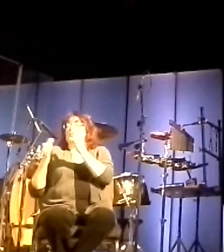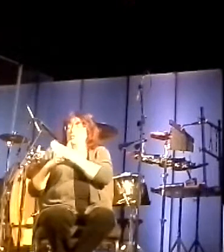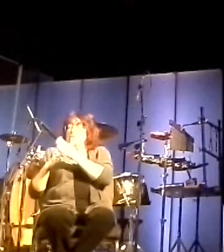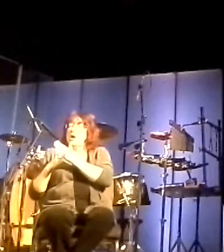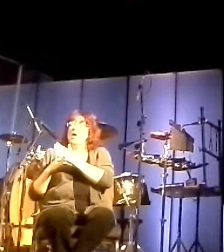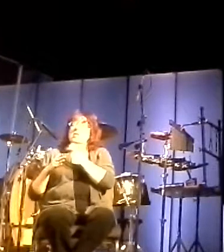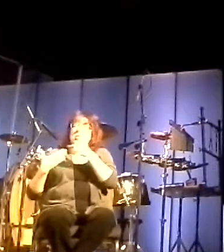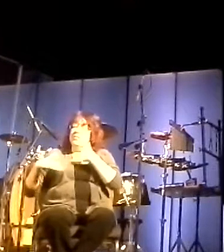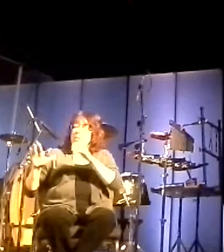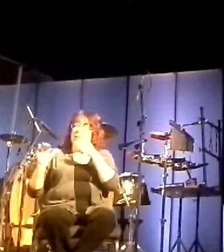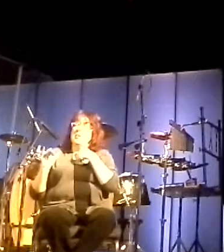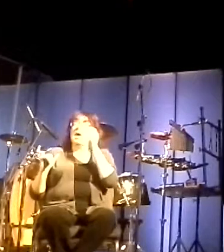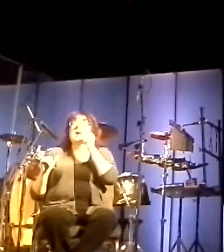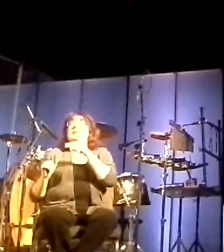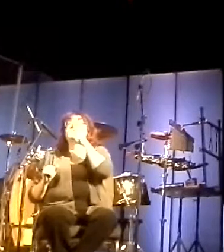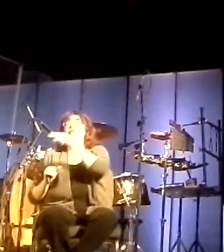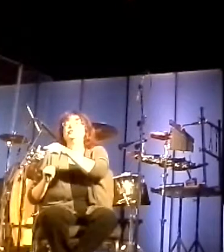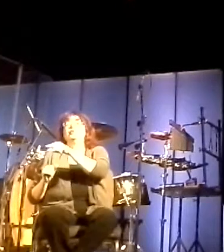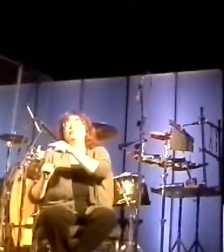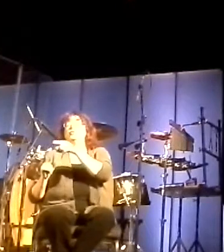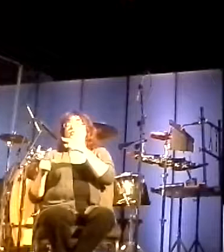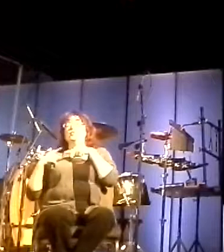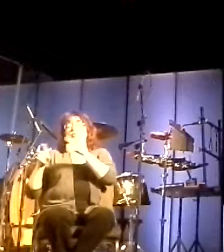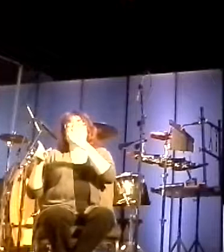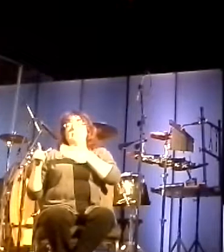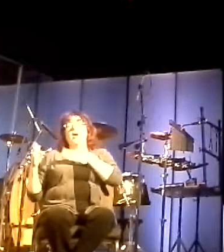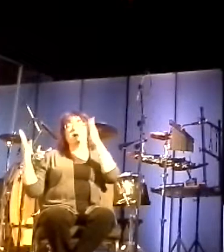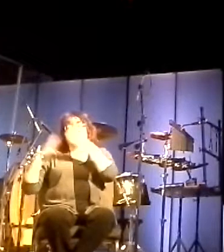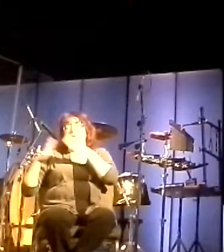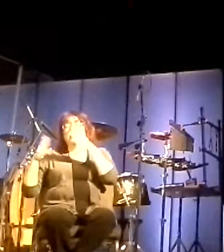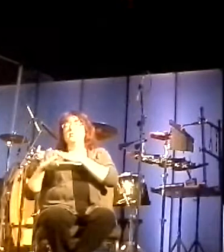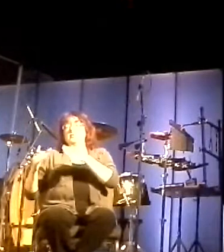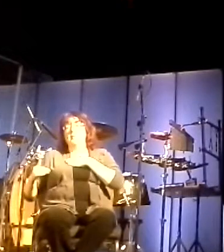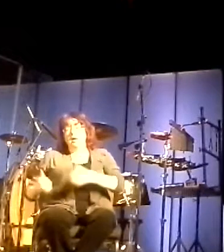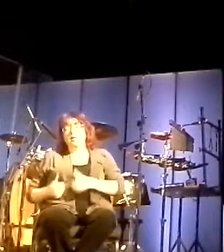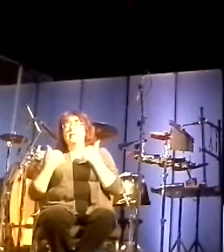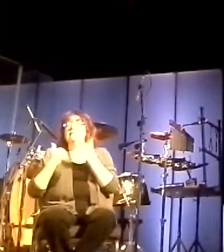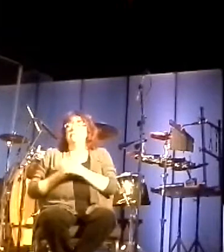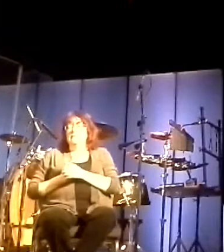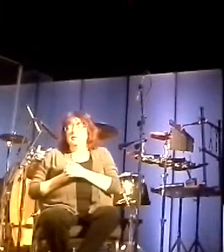on you. I need you in my life.